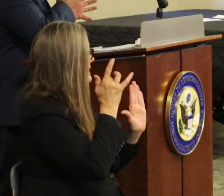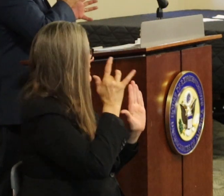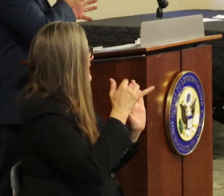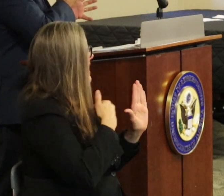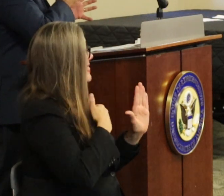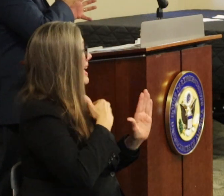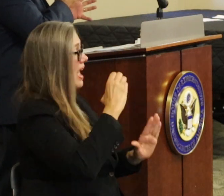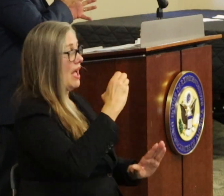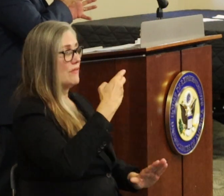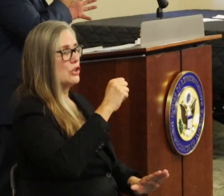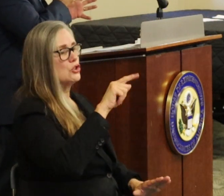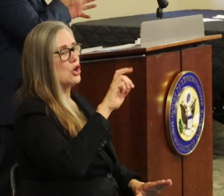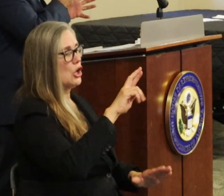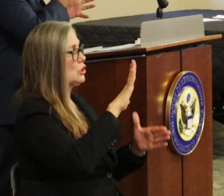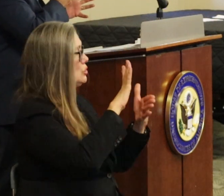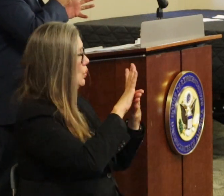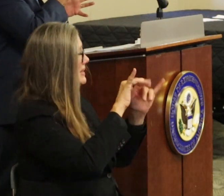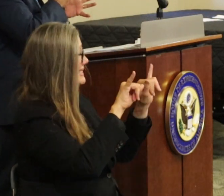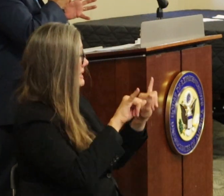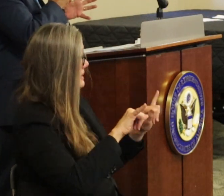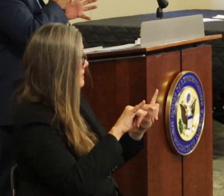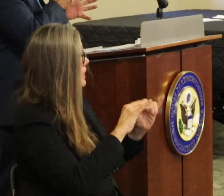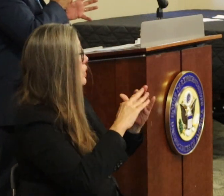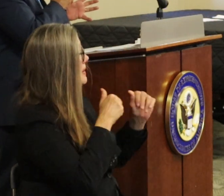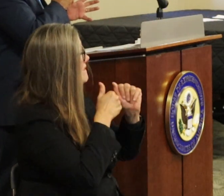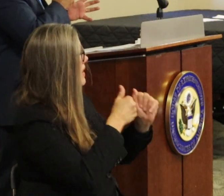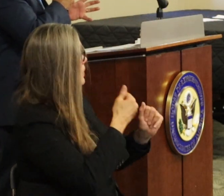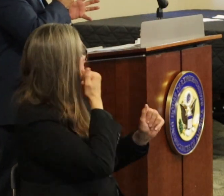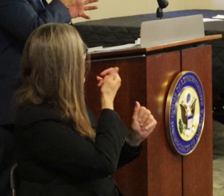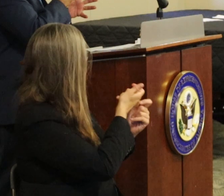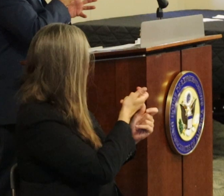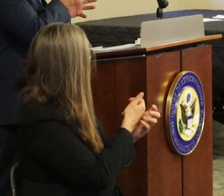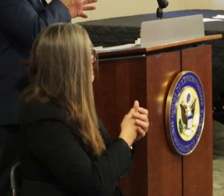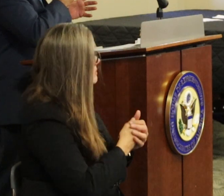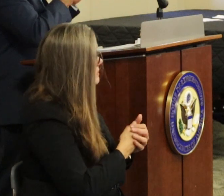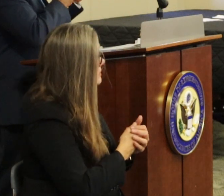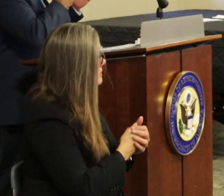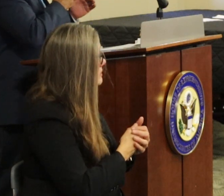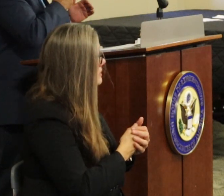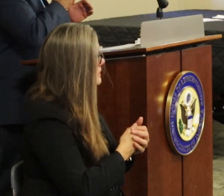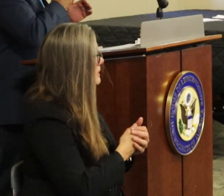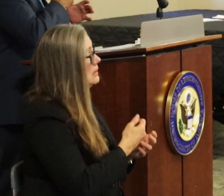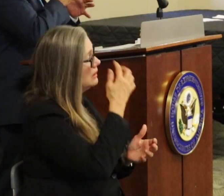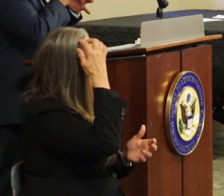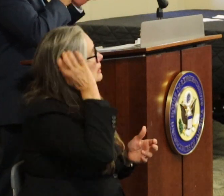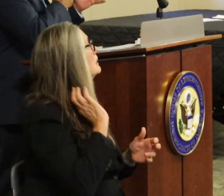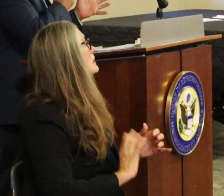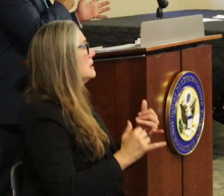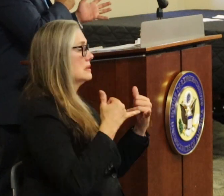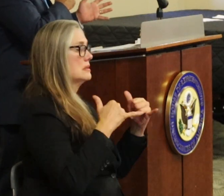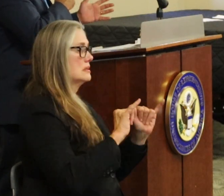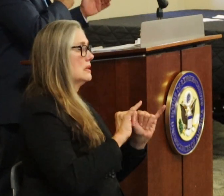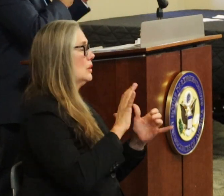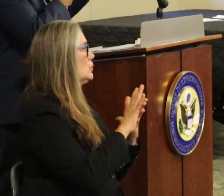system or framework that communities need to follow if they're interested and meet certain criteria. It's still a